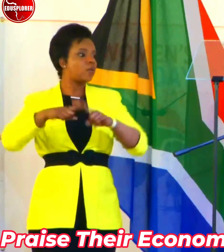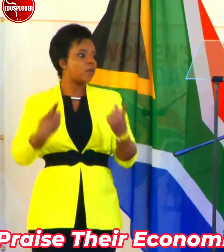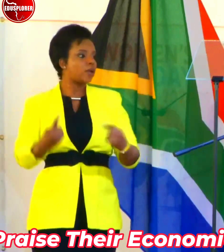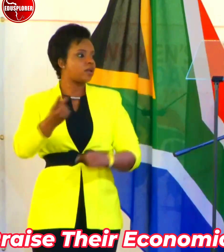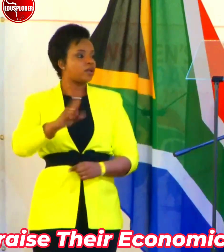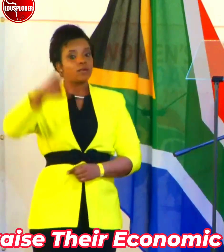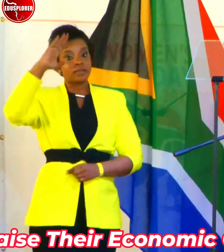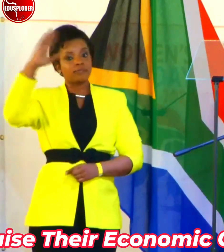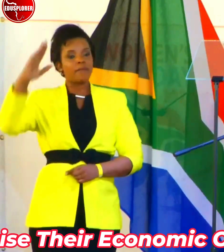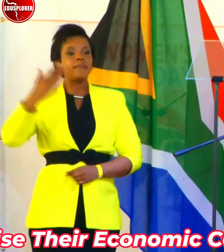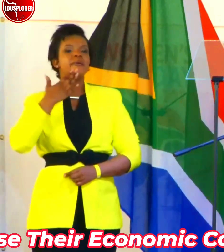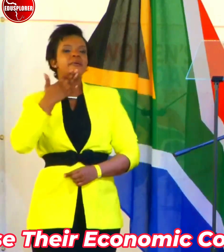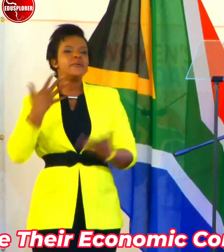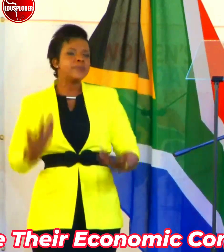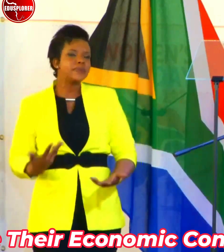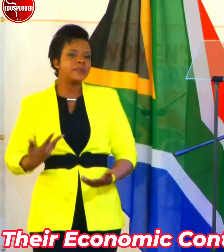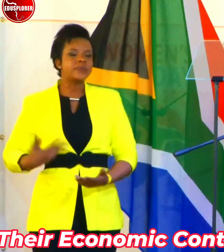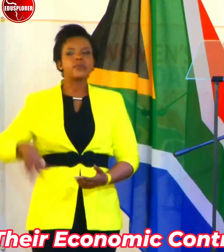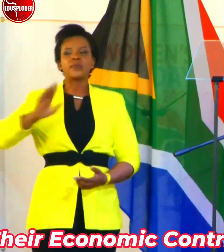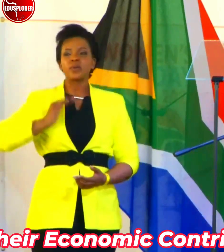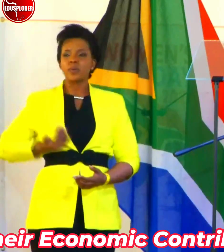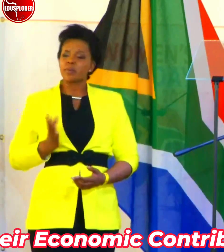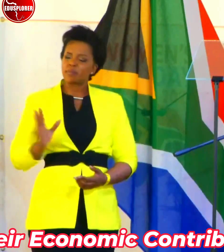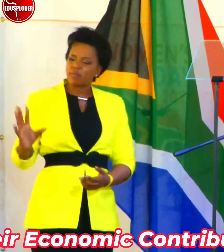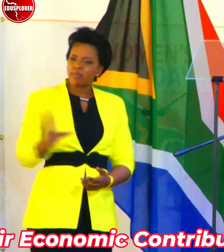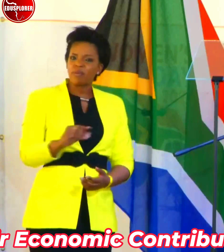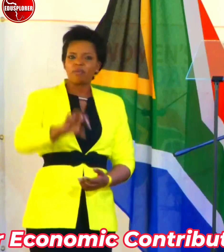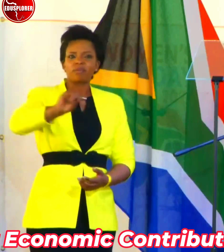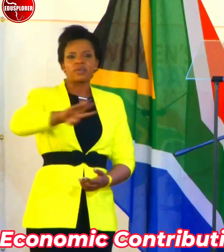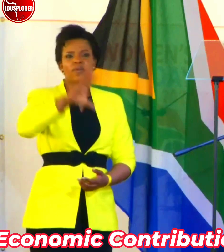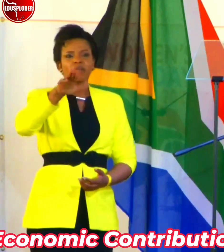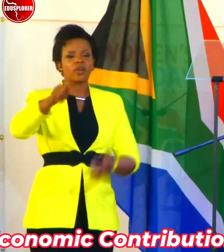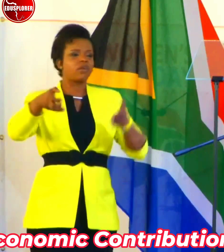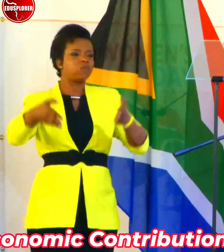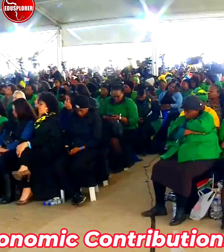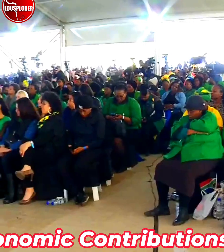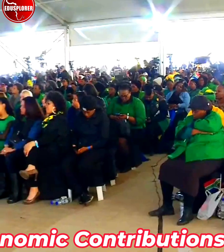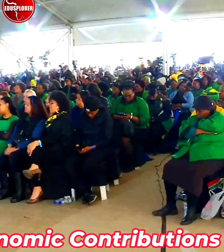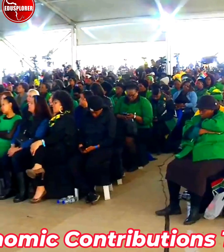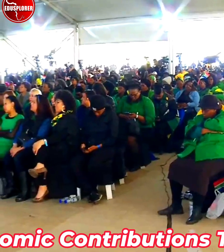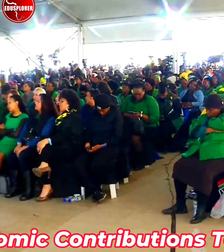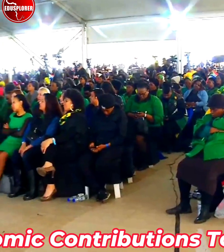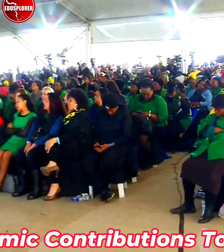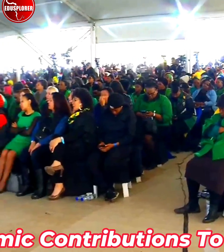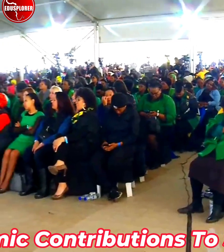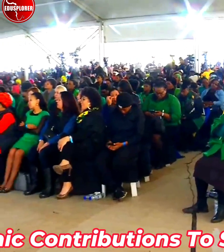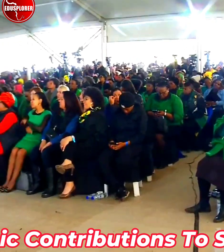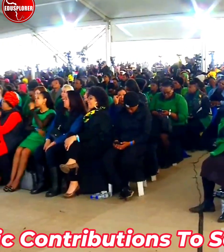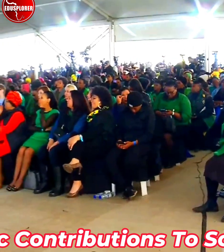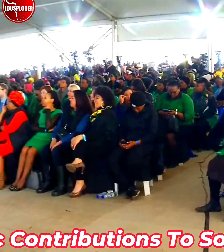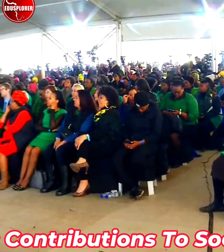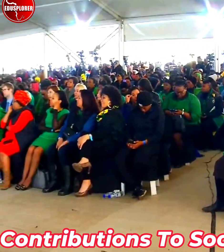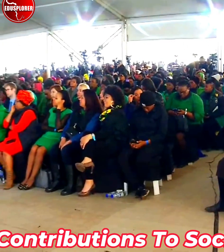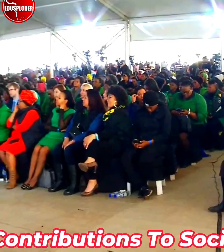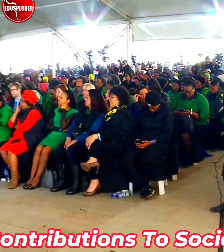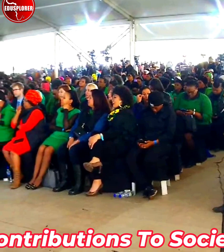Imbokotho from across South Africa for their resilience. Despite the hardships,